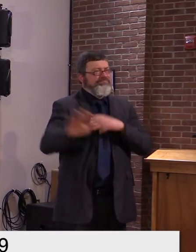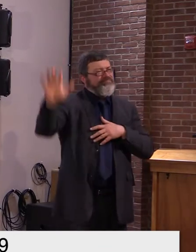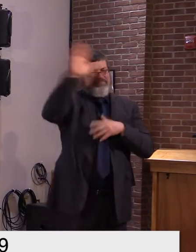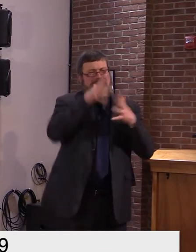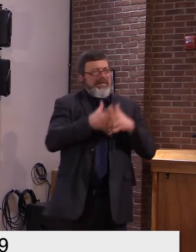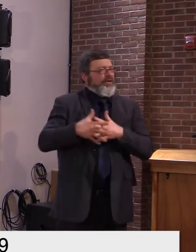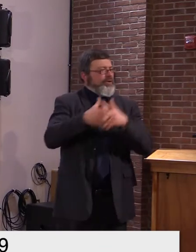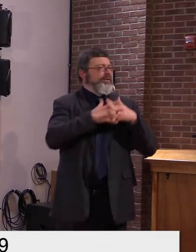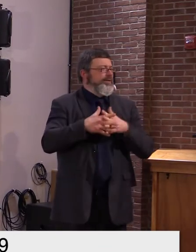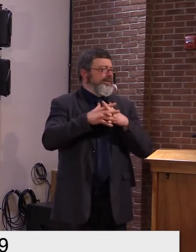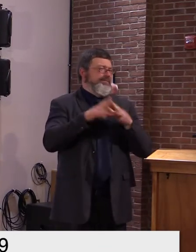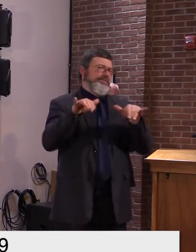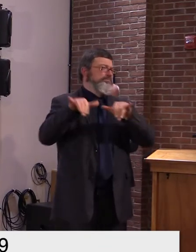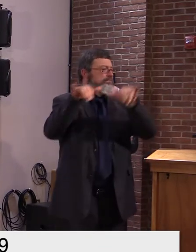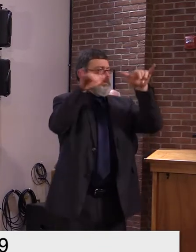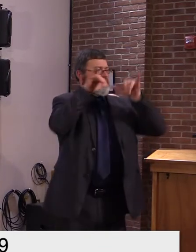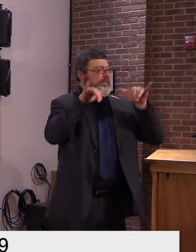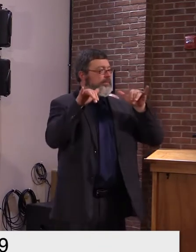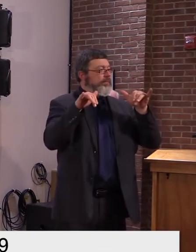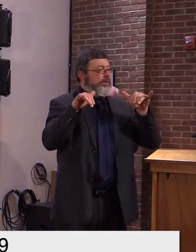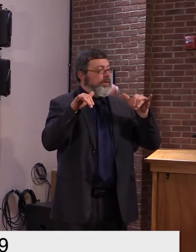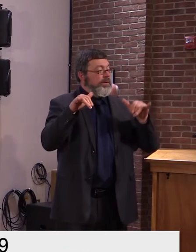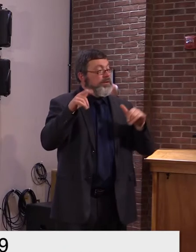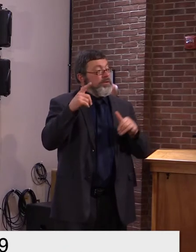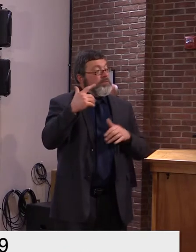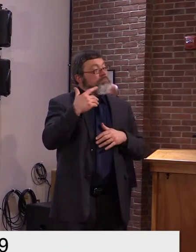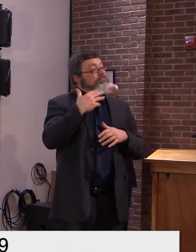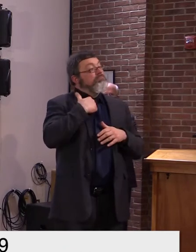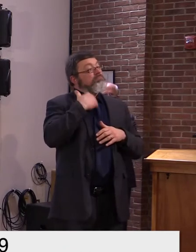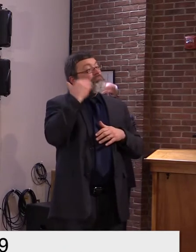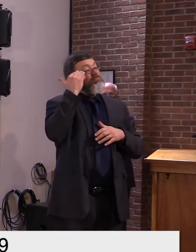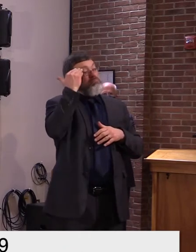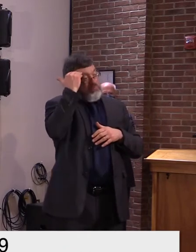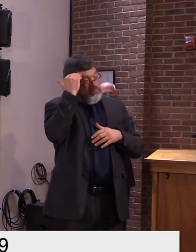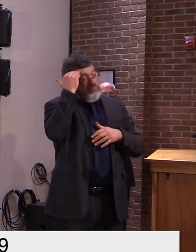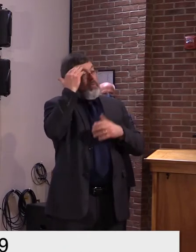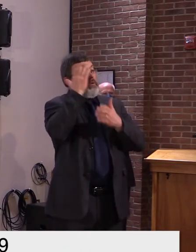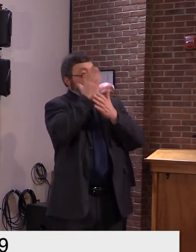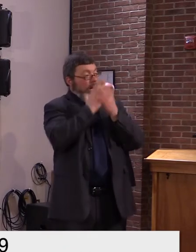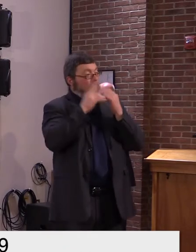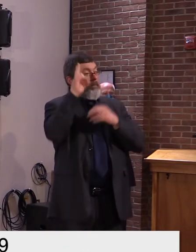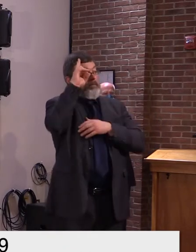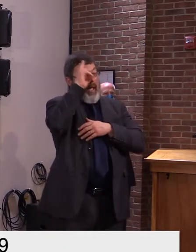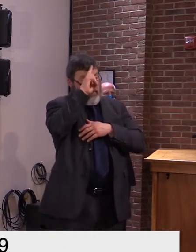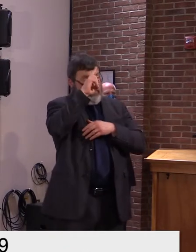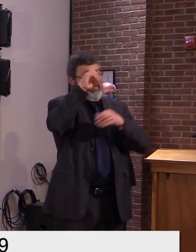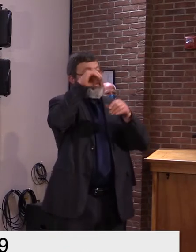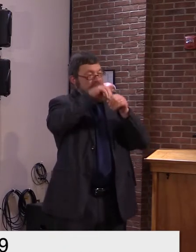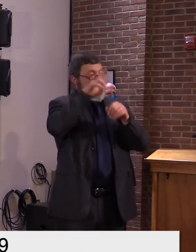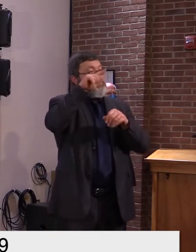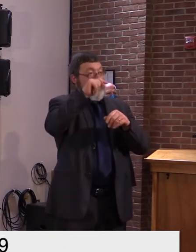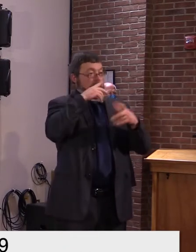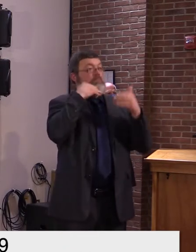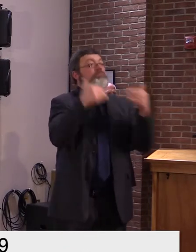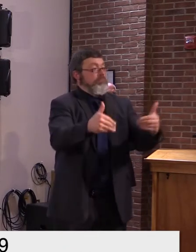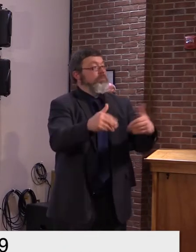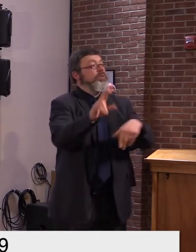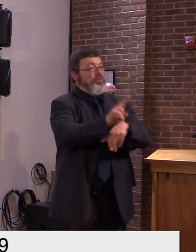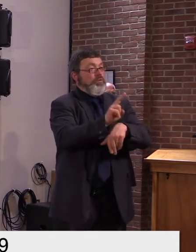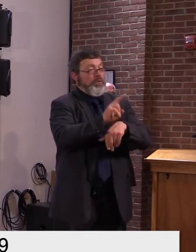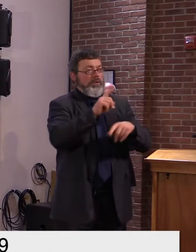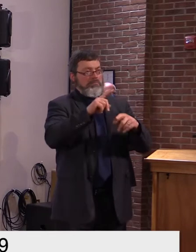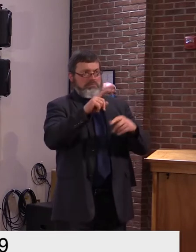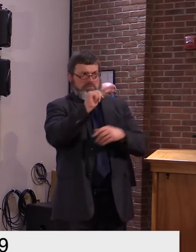several cases where it has been used. We don't have enough cases or data to share with anybody about